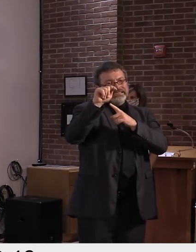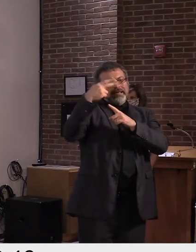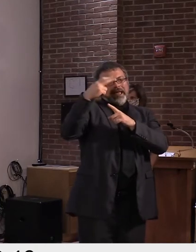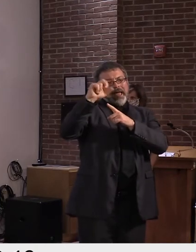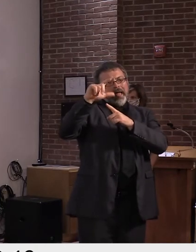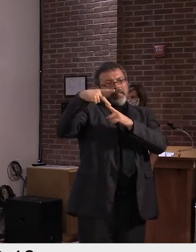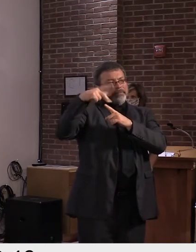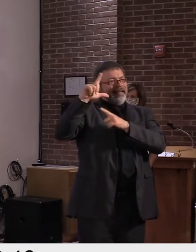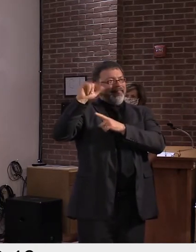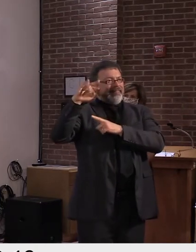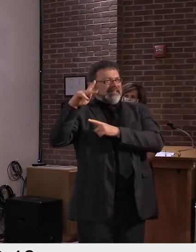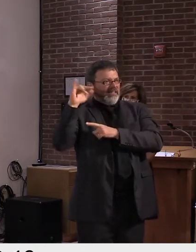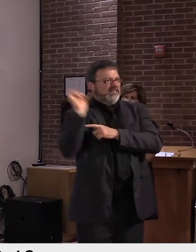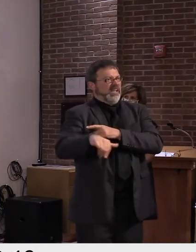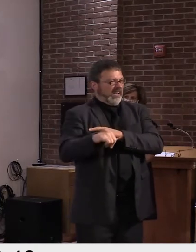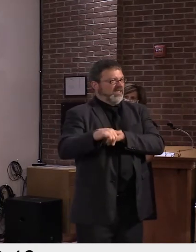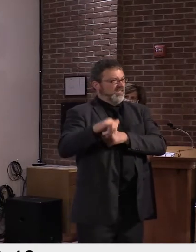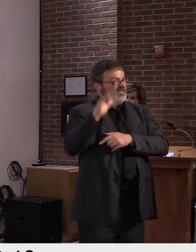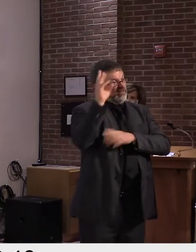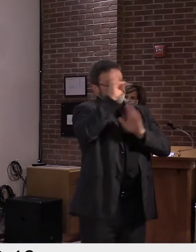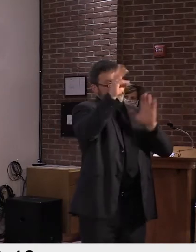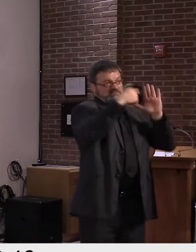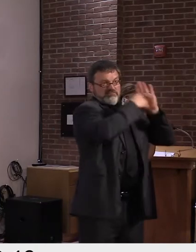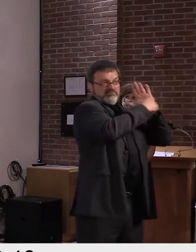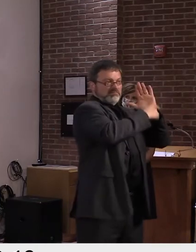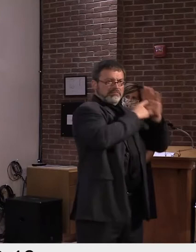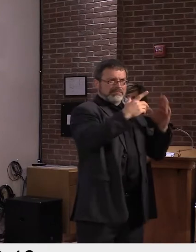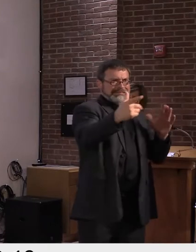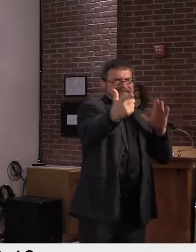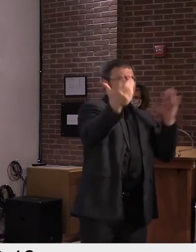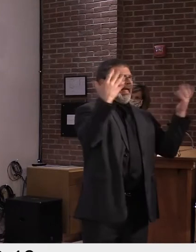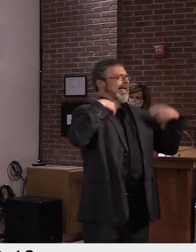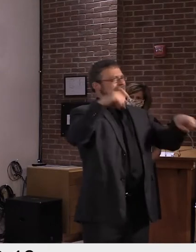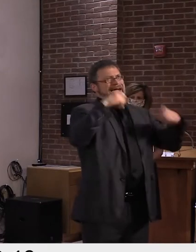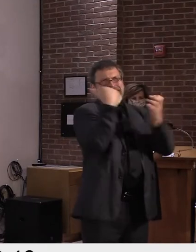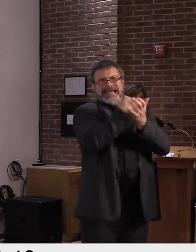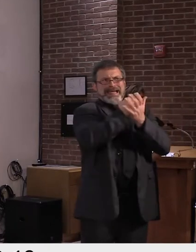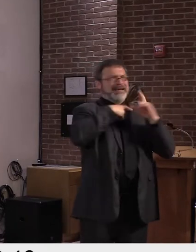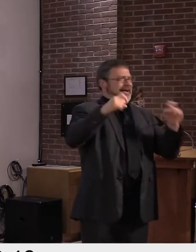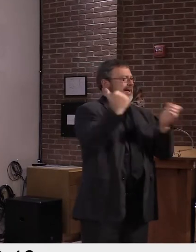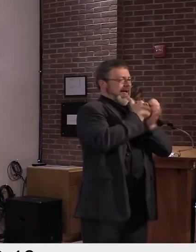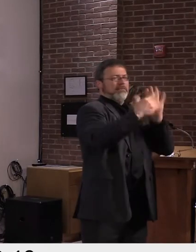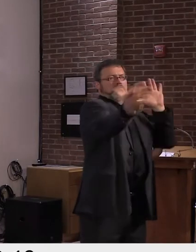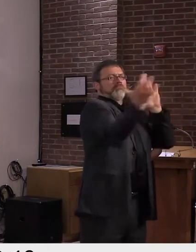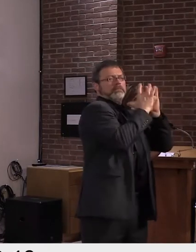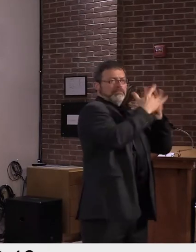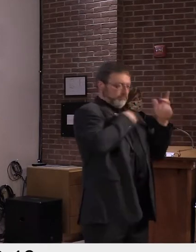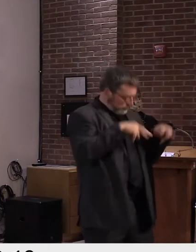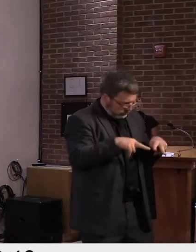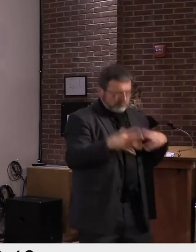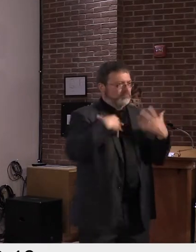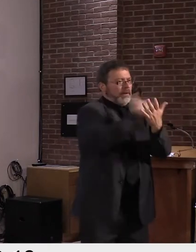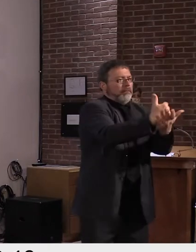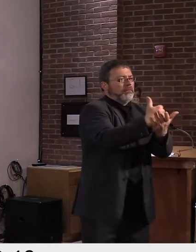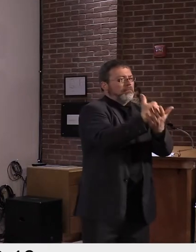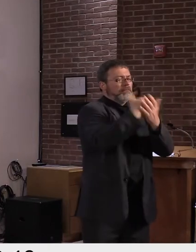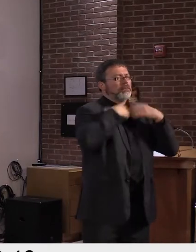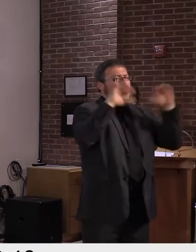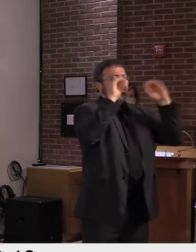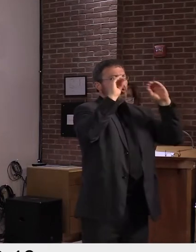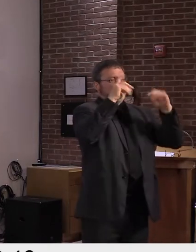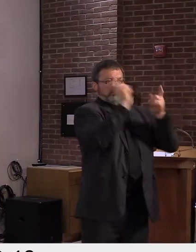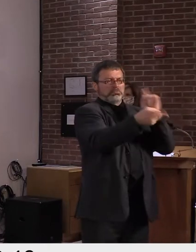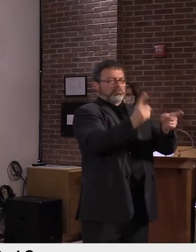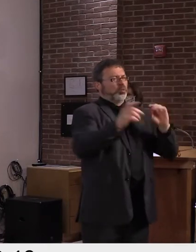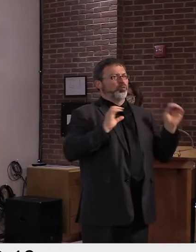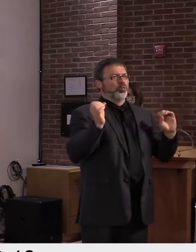Another potential causal link, if you will, is recovery centers are no longer in person. Like everything else